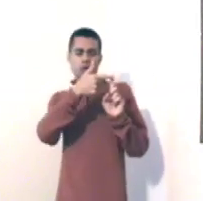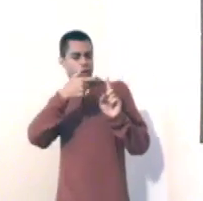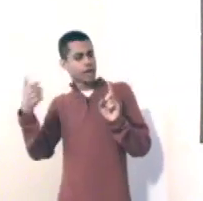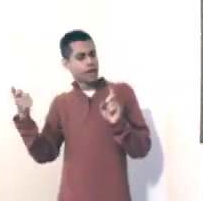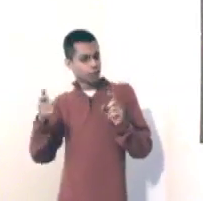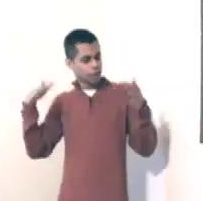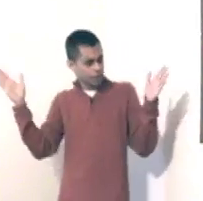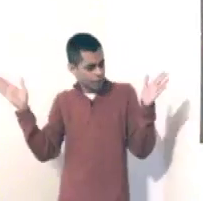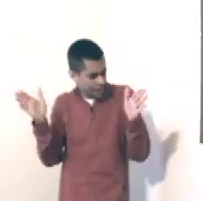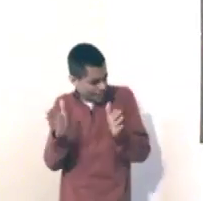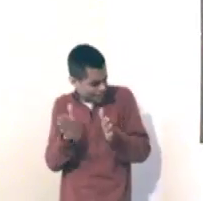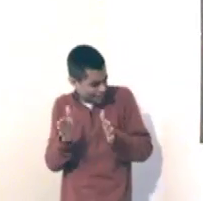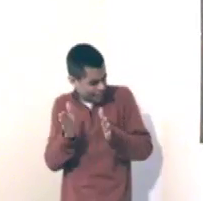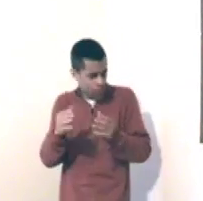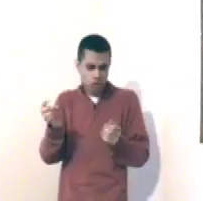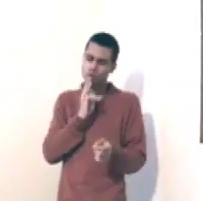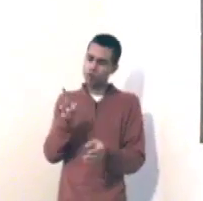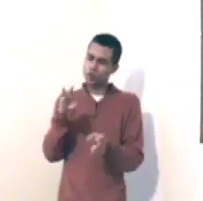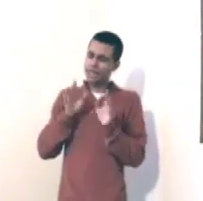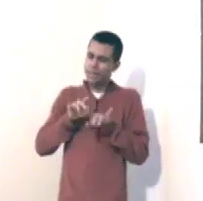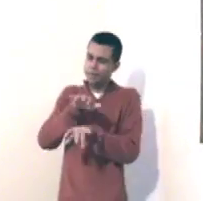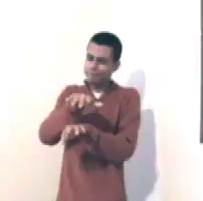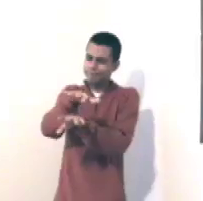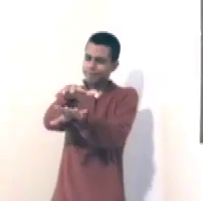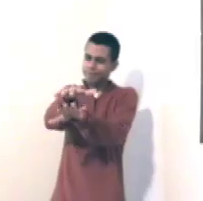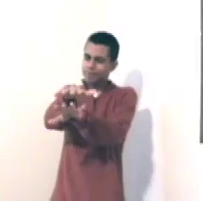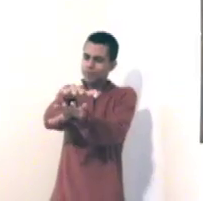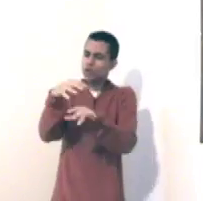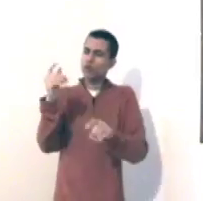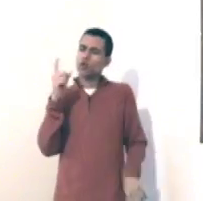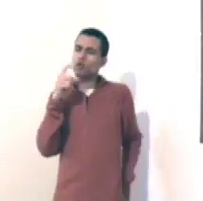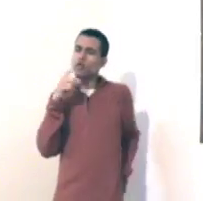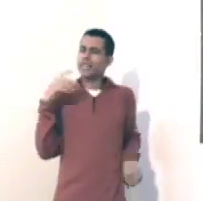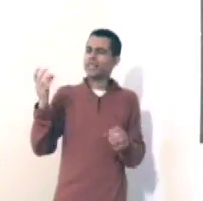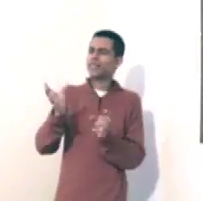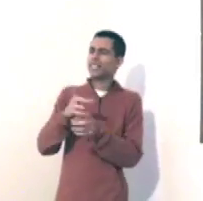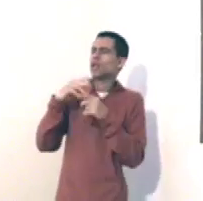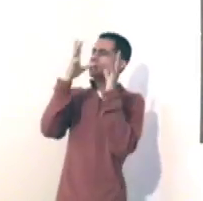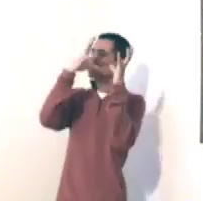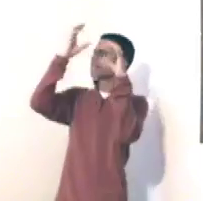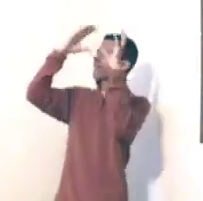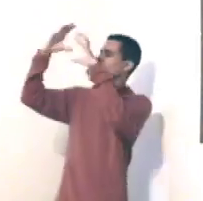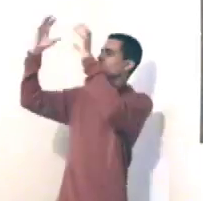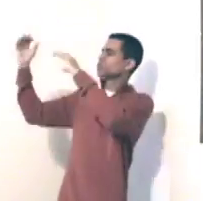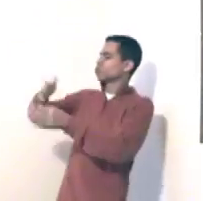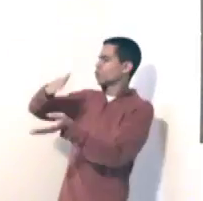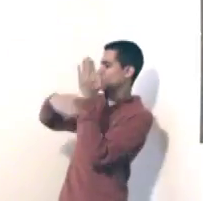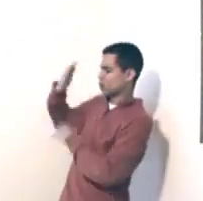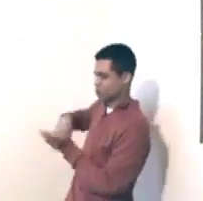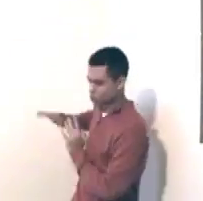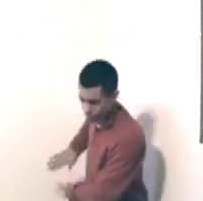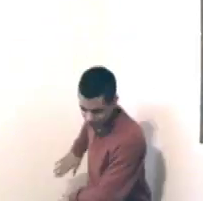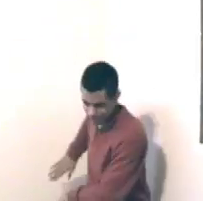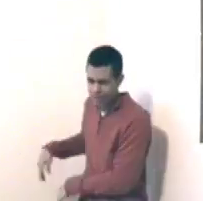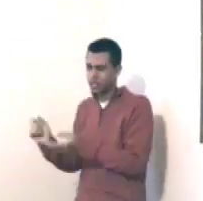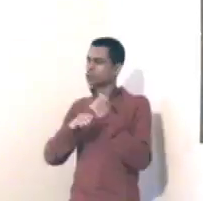river out of a little stream, and who can tell the clouds to roll back so